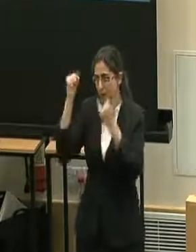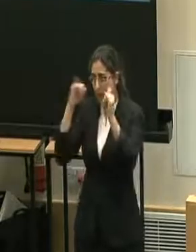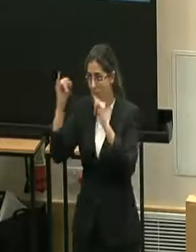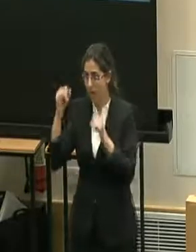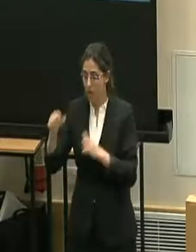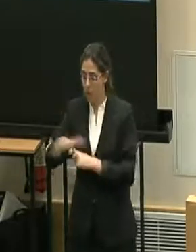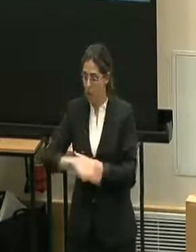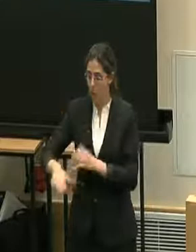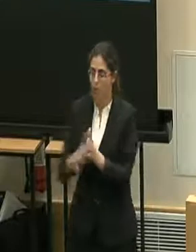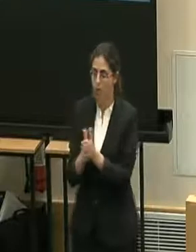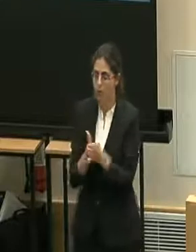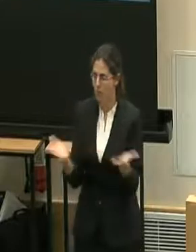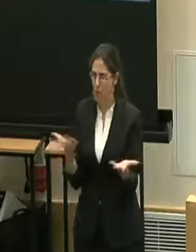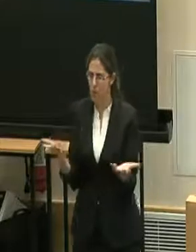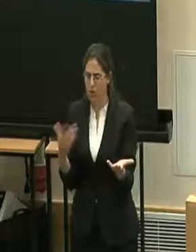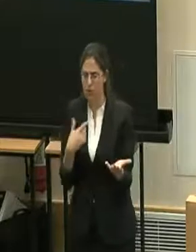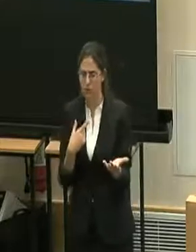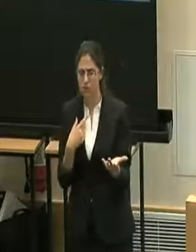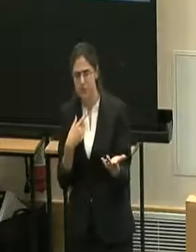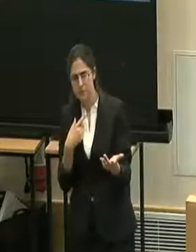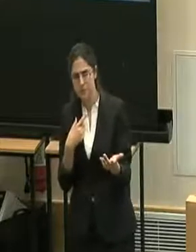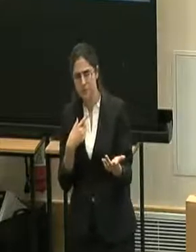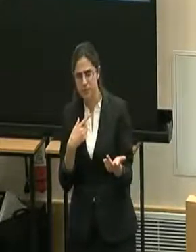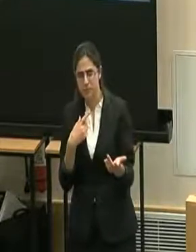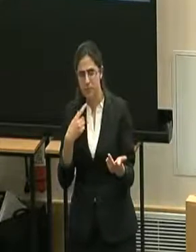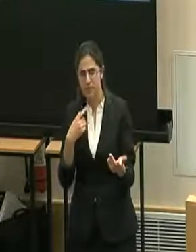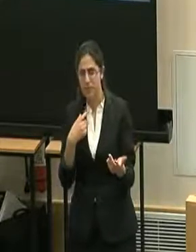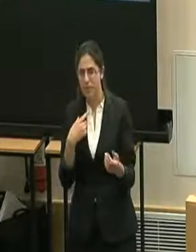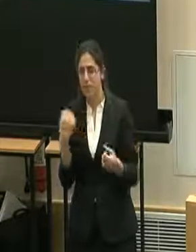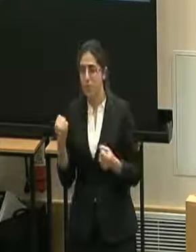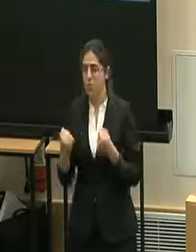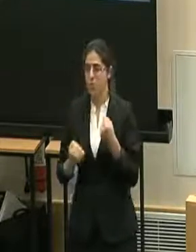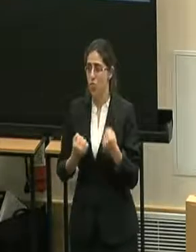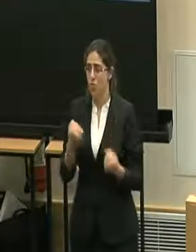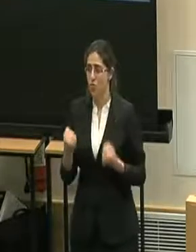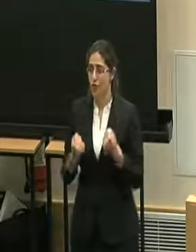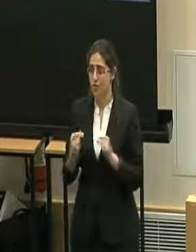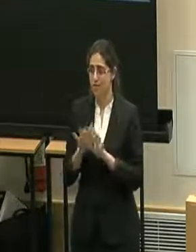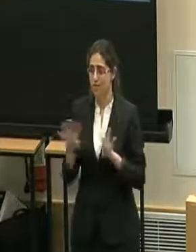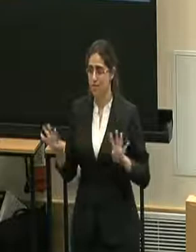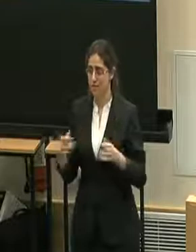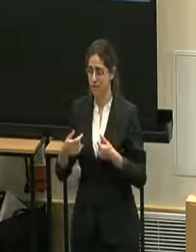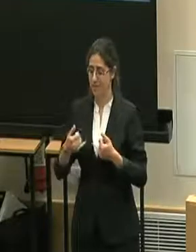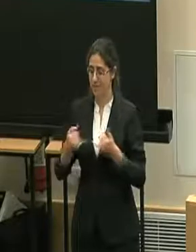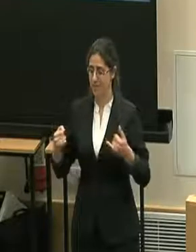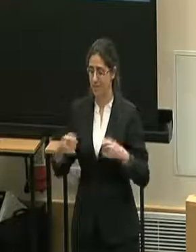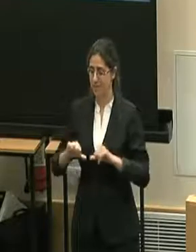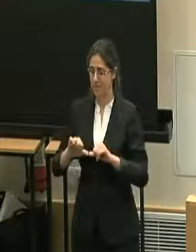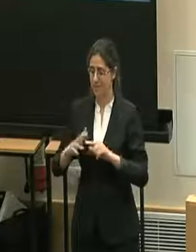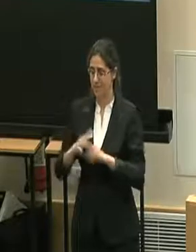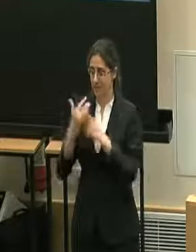are motivated by the view that allowing the race to be fair does not guarantee equal